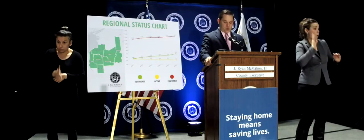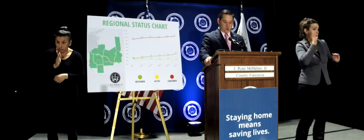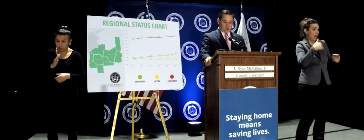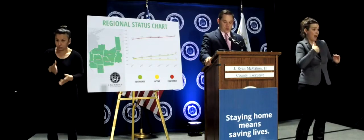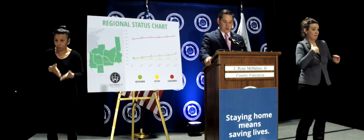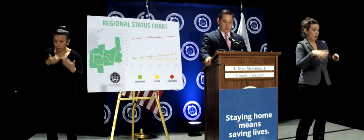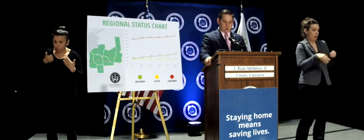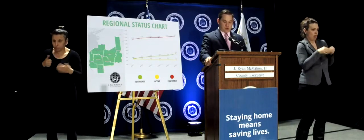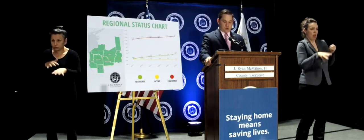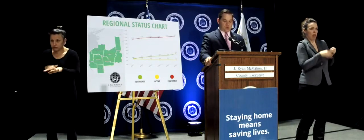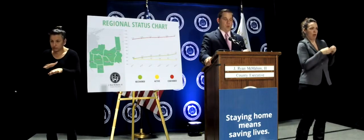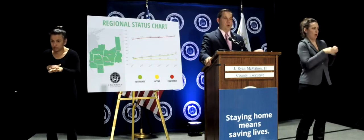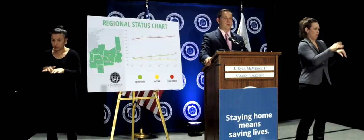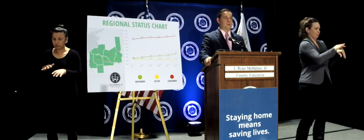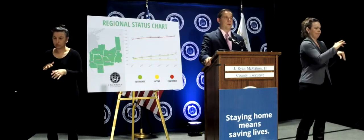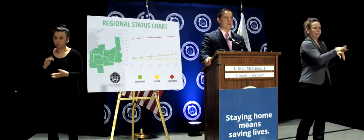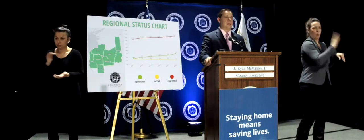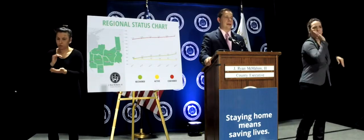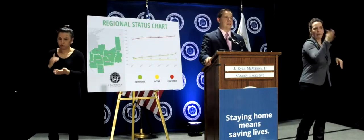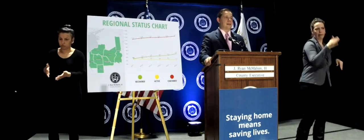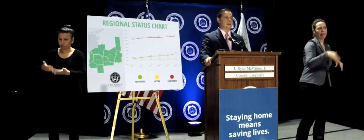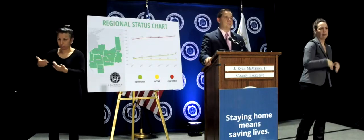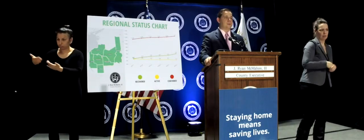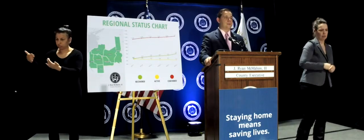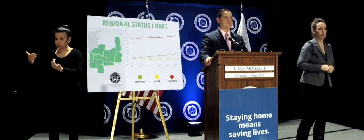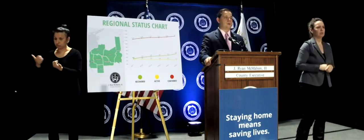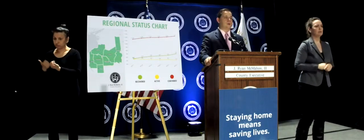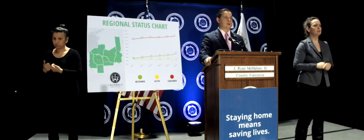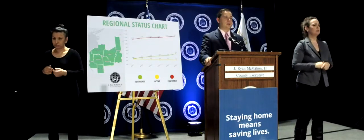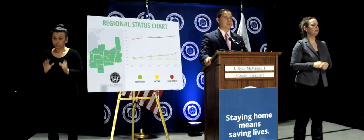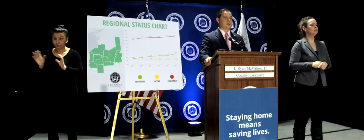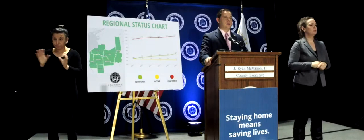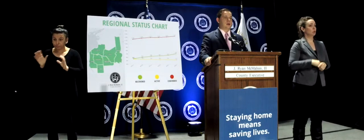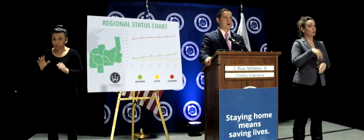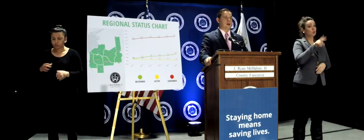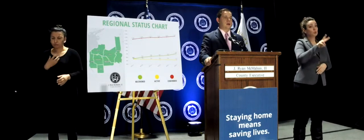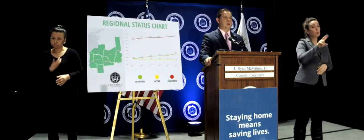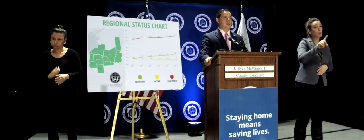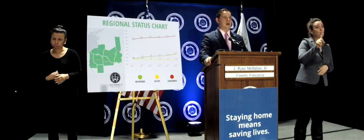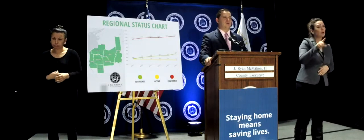211 for social and emotional support. Again, certainly